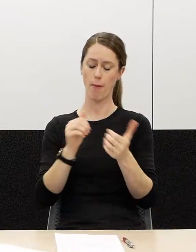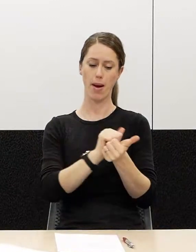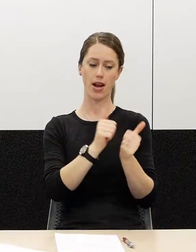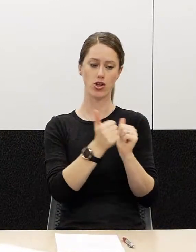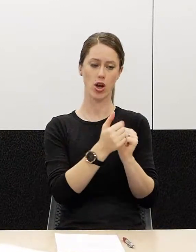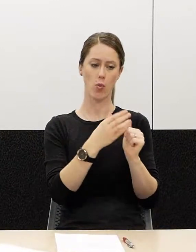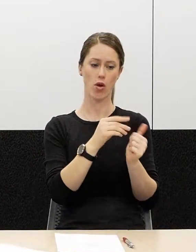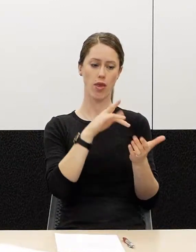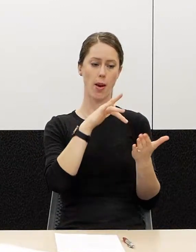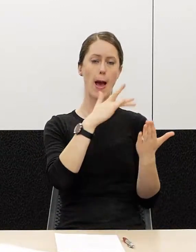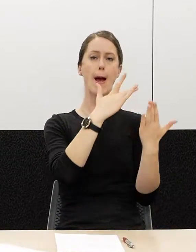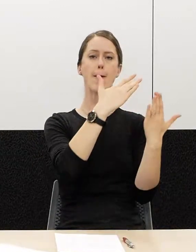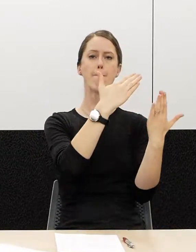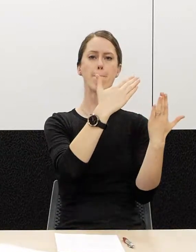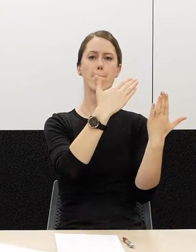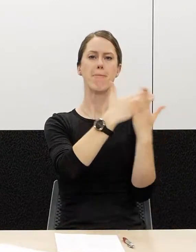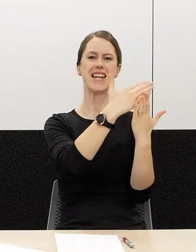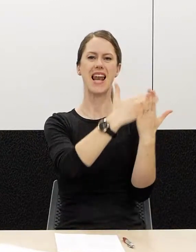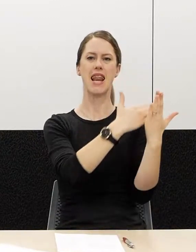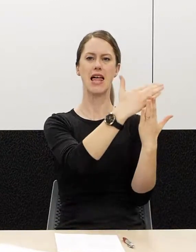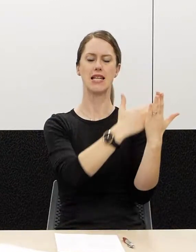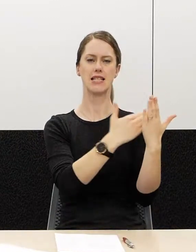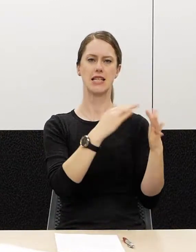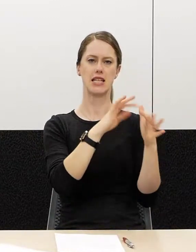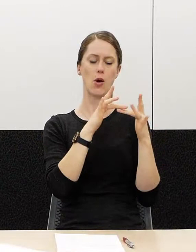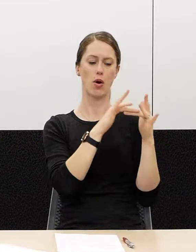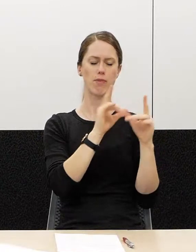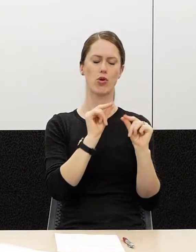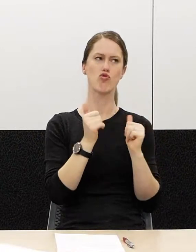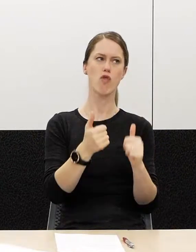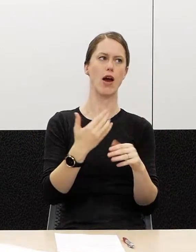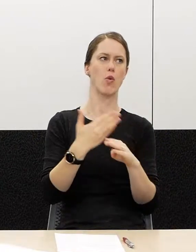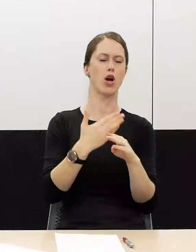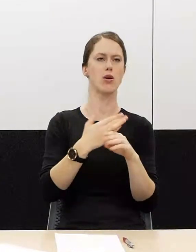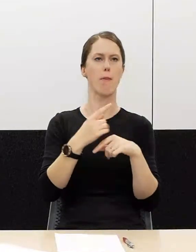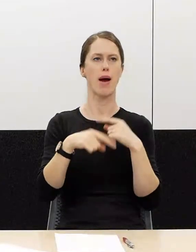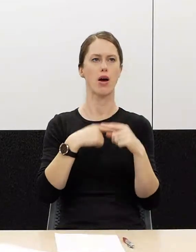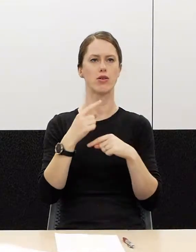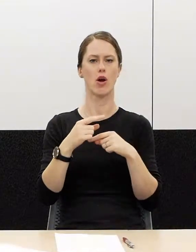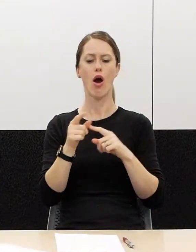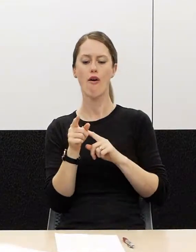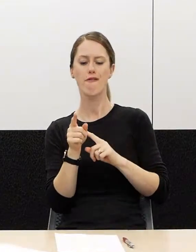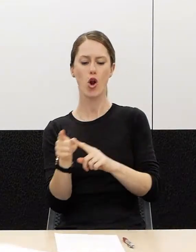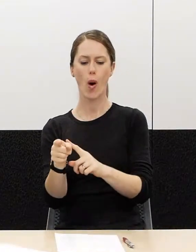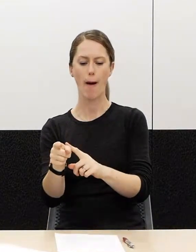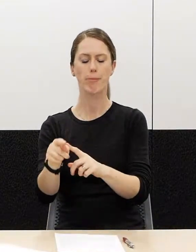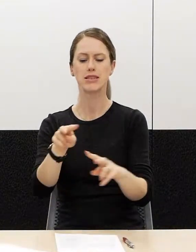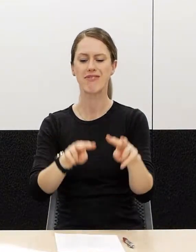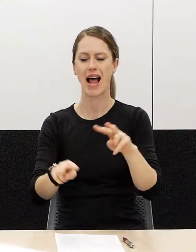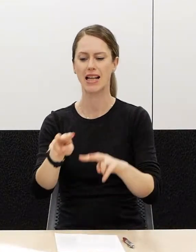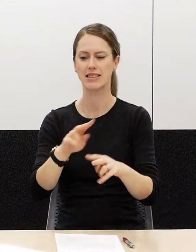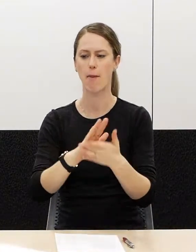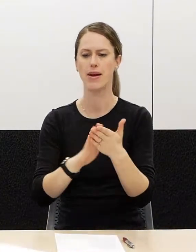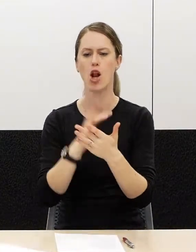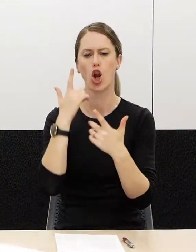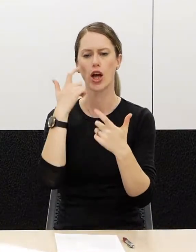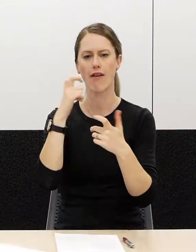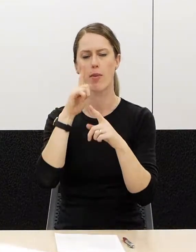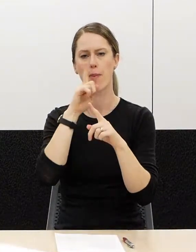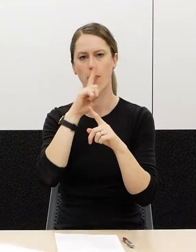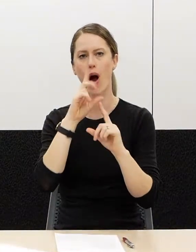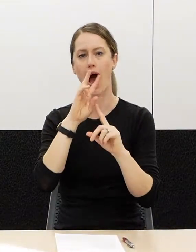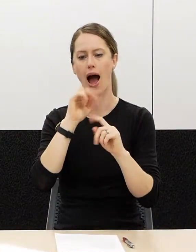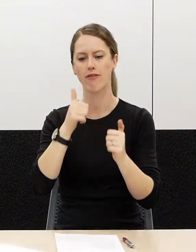the Midland Network have been doing a great piece of work on follow-up and surveillance, which is around looking after people after they've